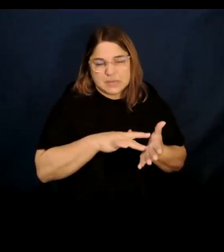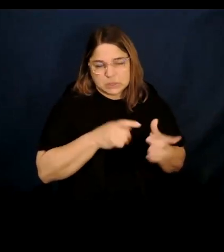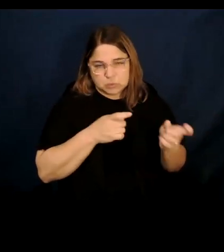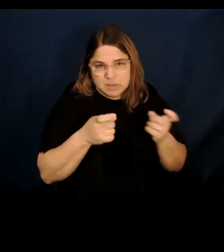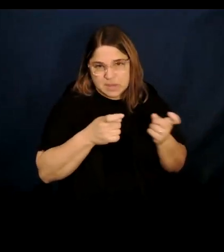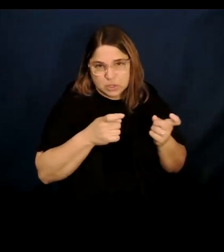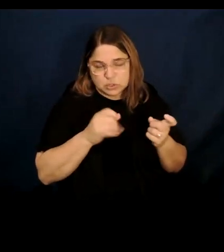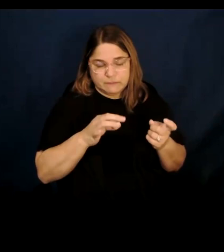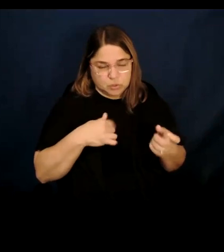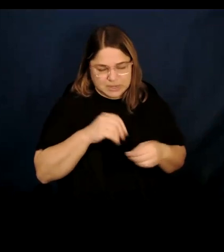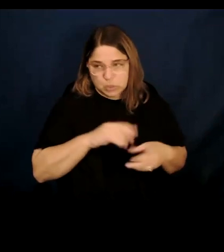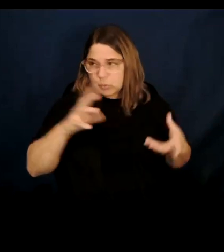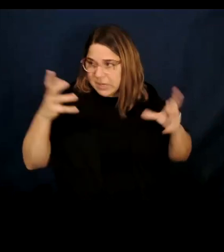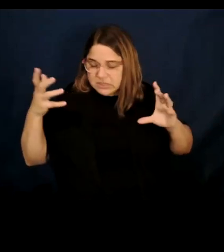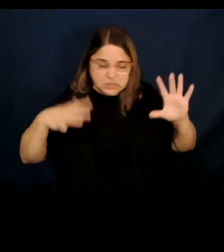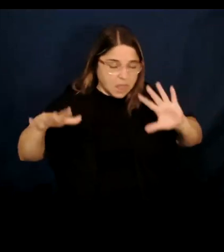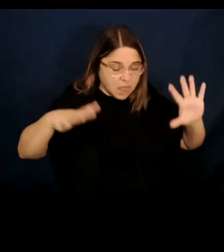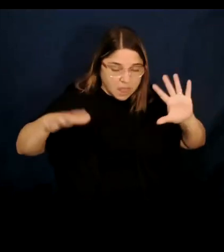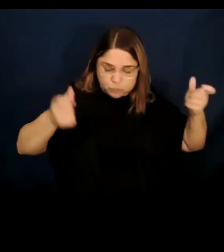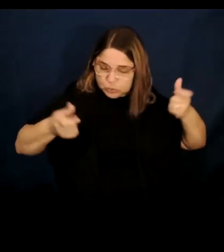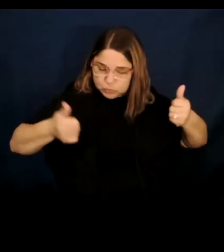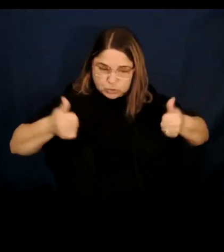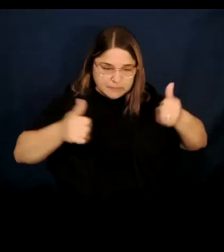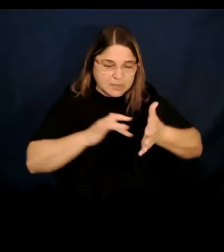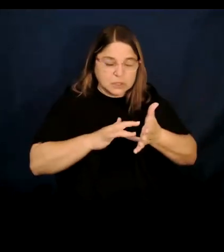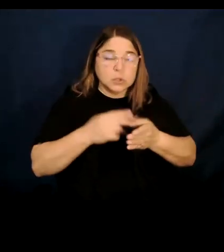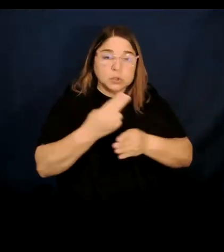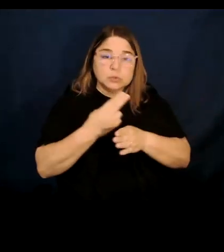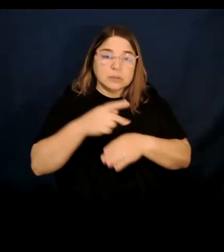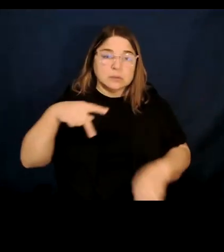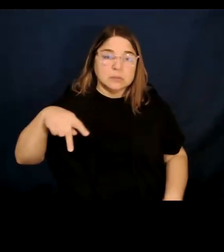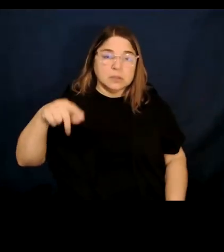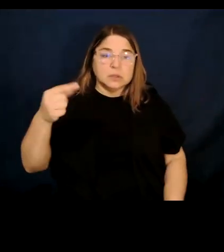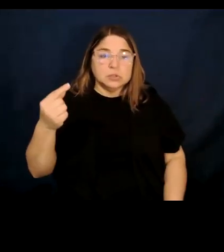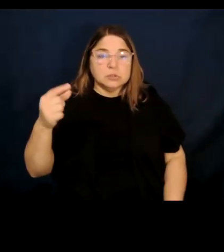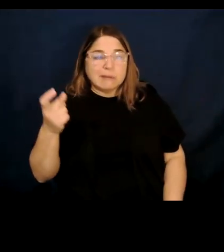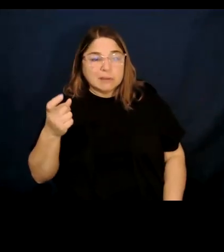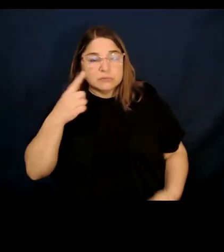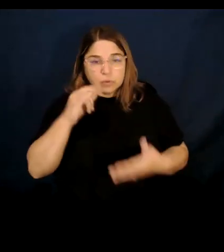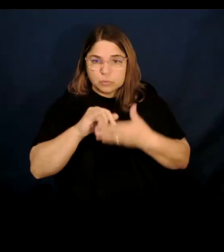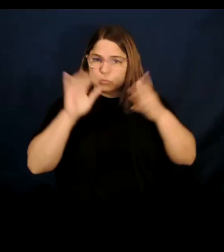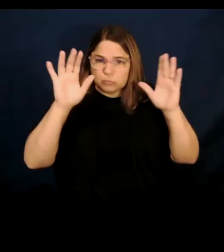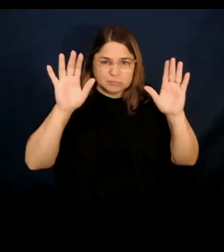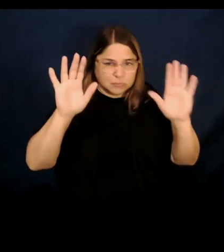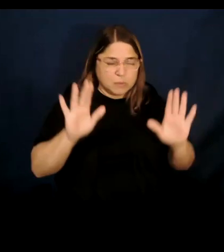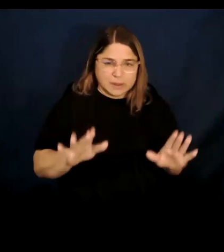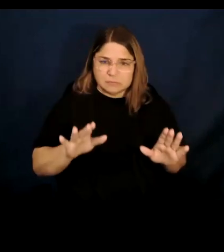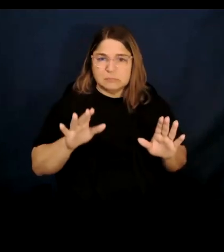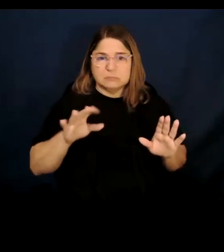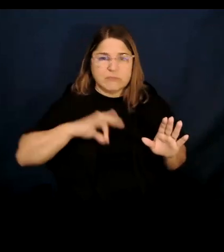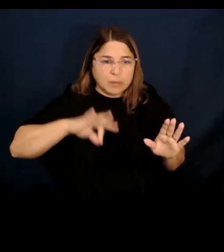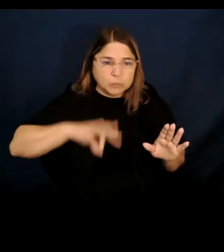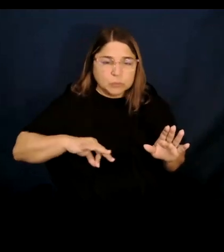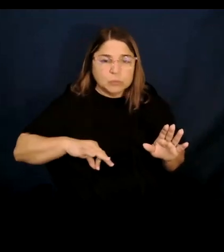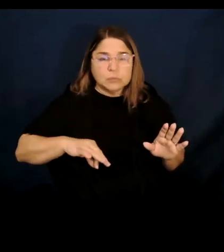especially if you're in crisis. So utilizing PGX for this kind of drug can be of great benefit and value to both patients and prescribers. But